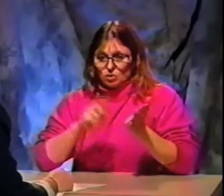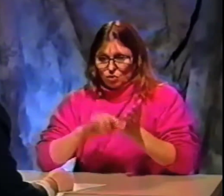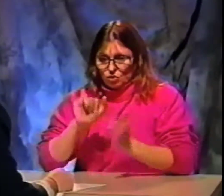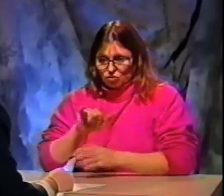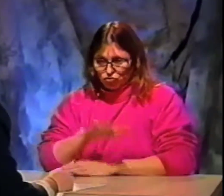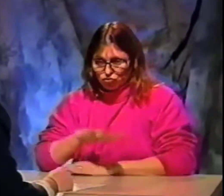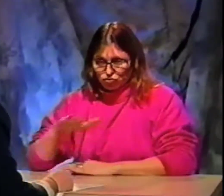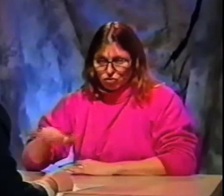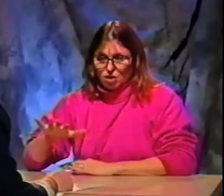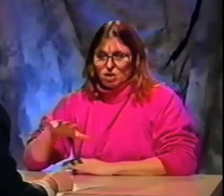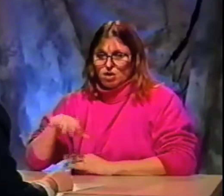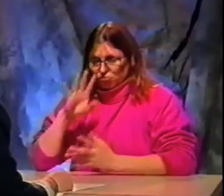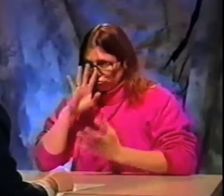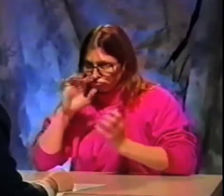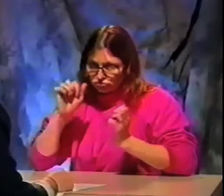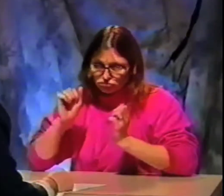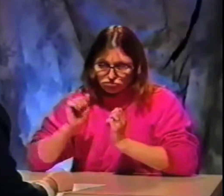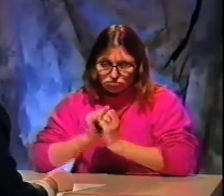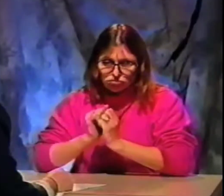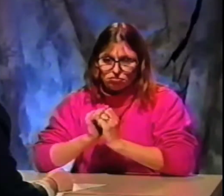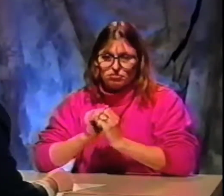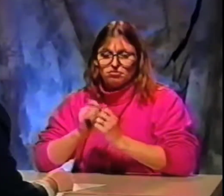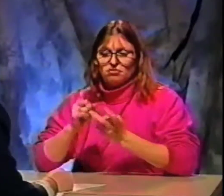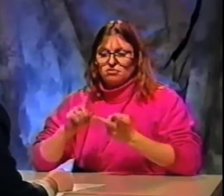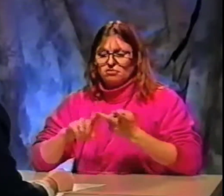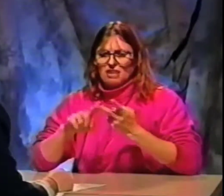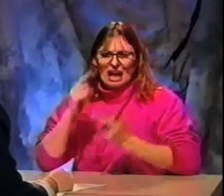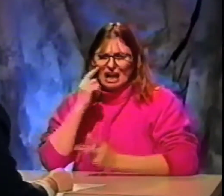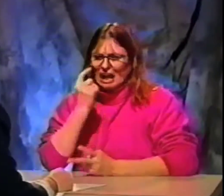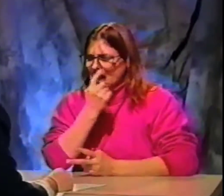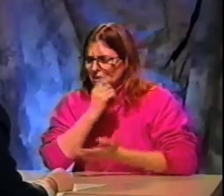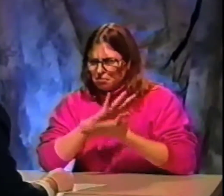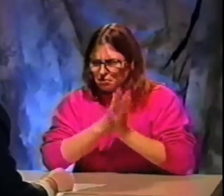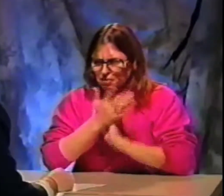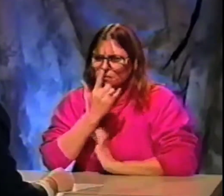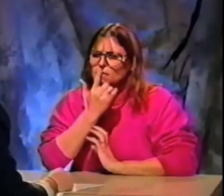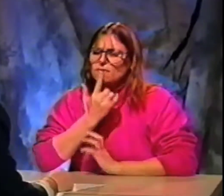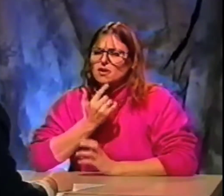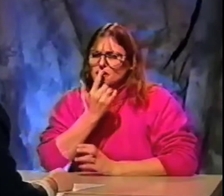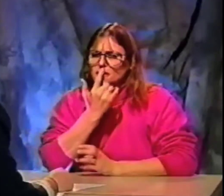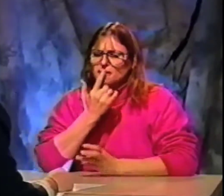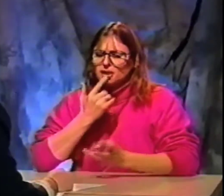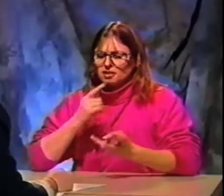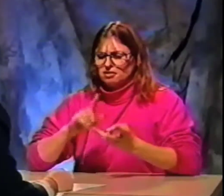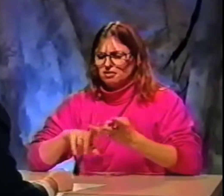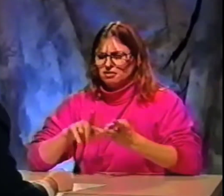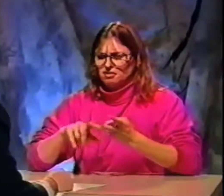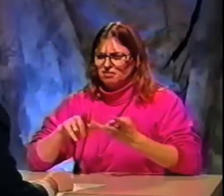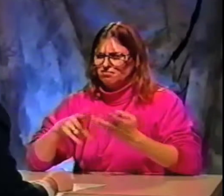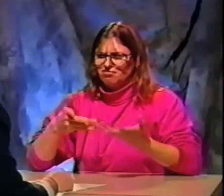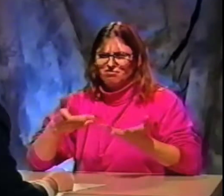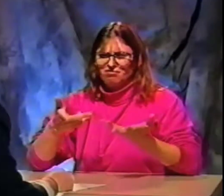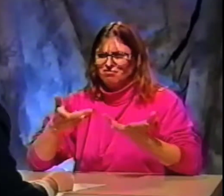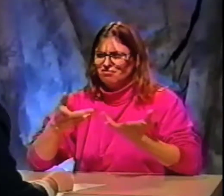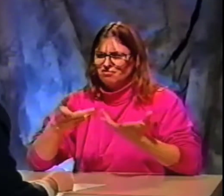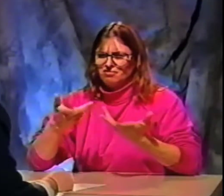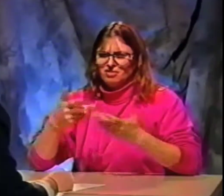When I recognize that in a child, you could see some of those things, like,